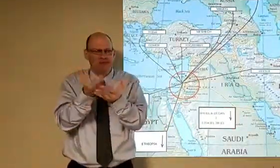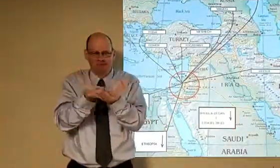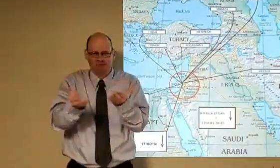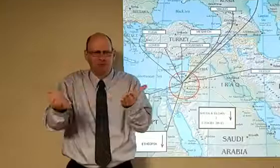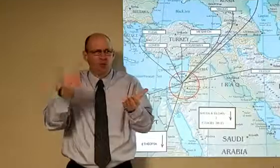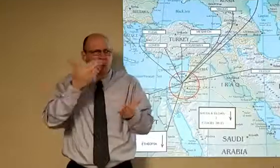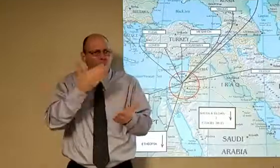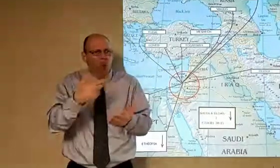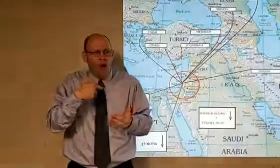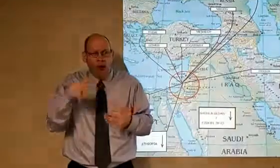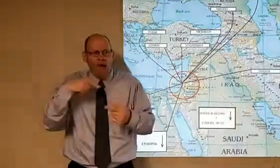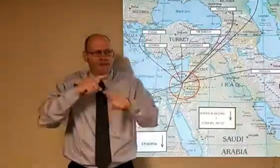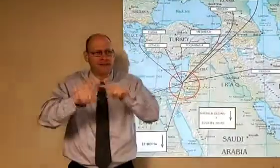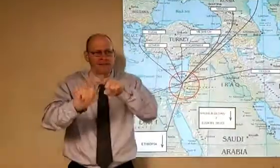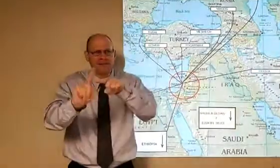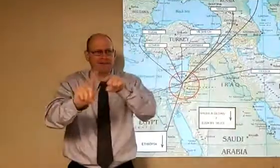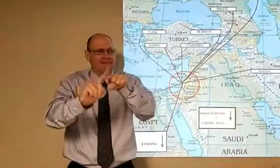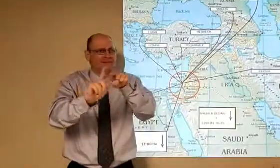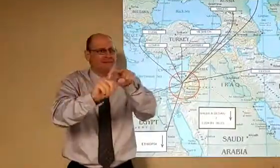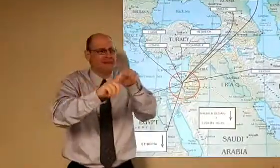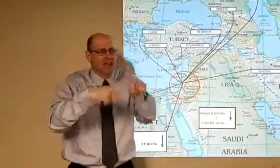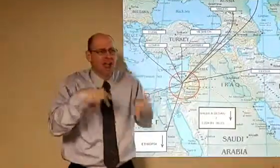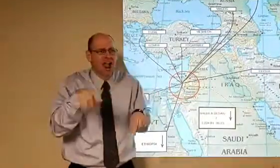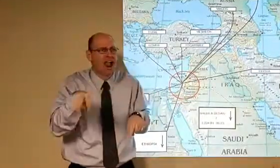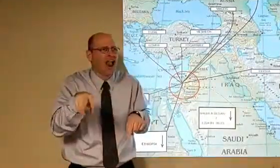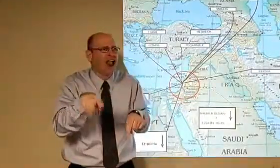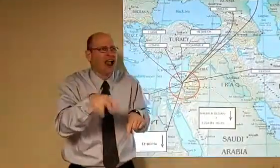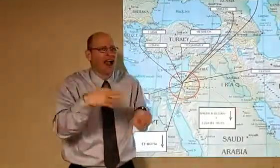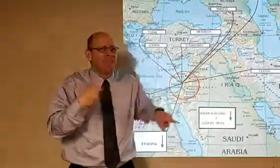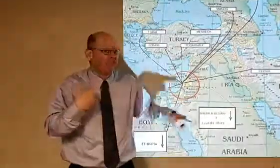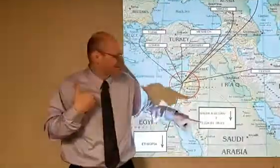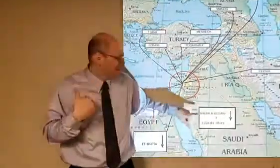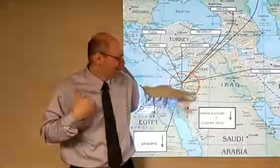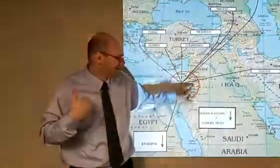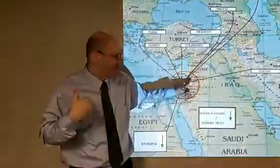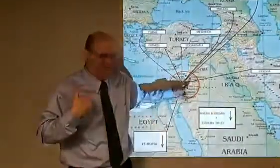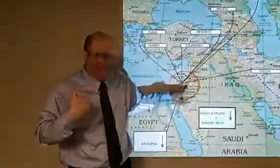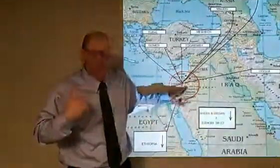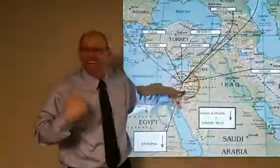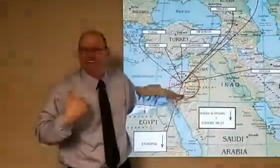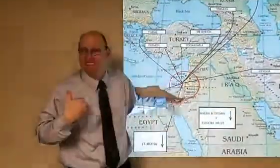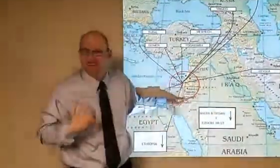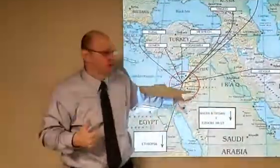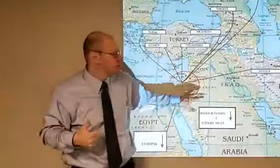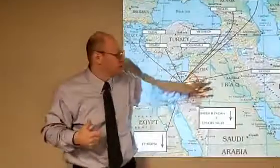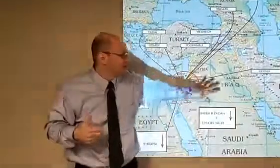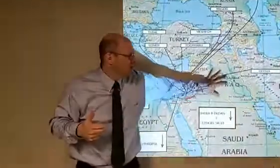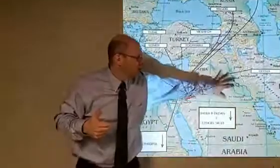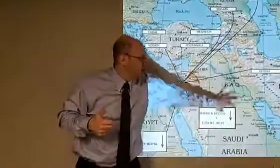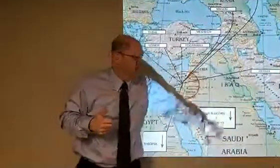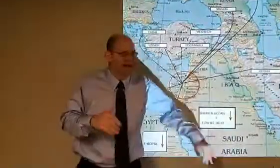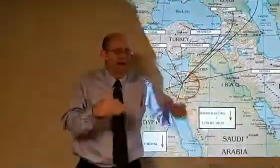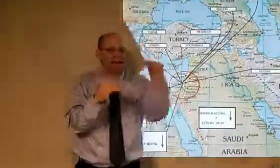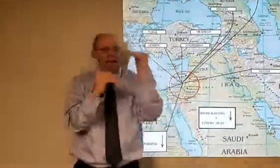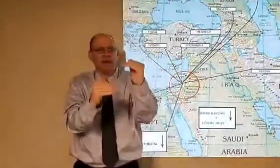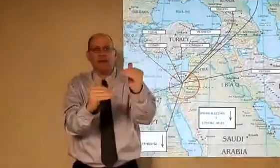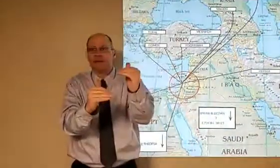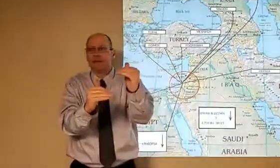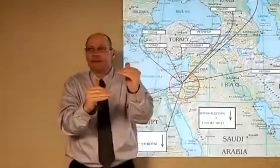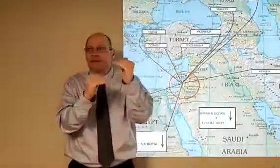and oranges, and you know, I was able to taste them. It was just delicious. They have all these things. But